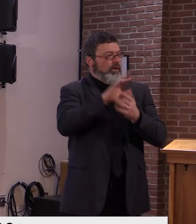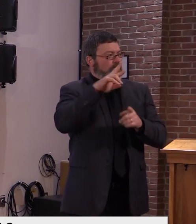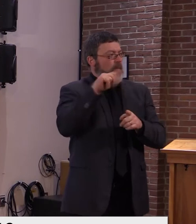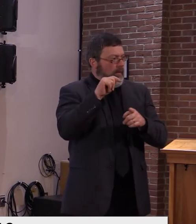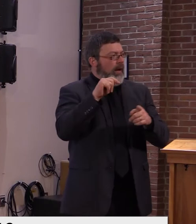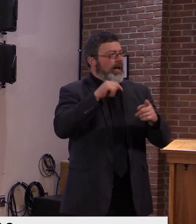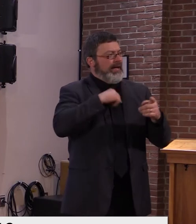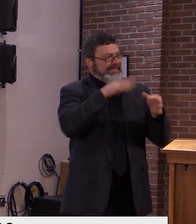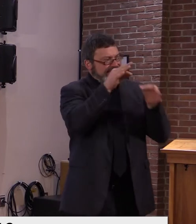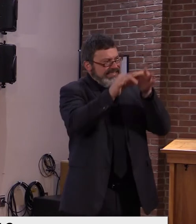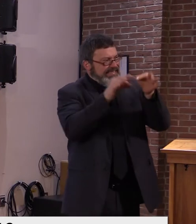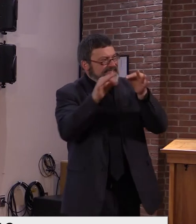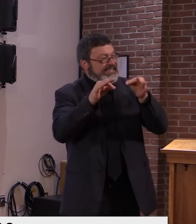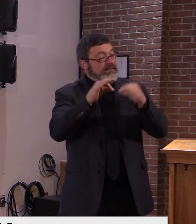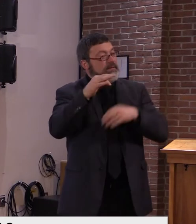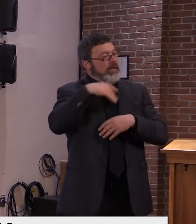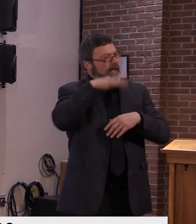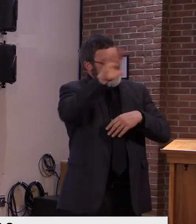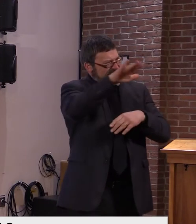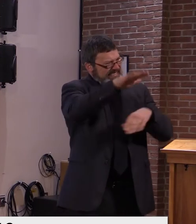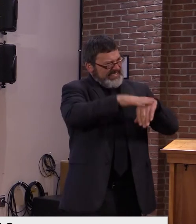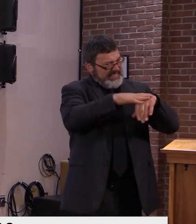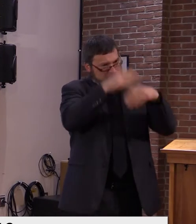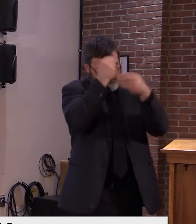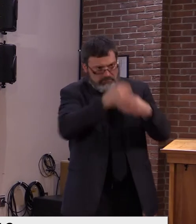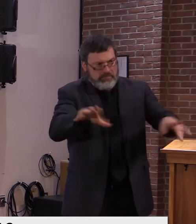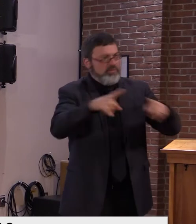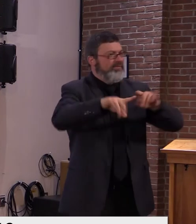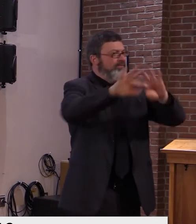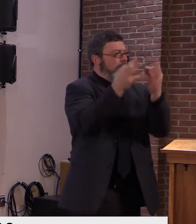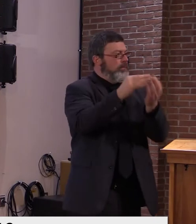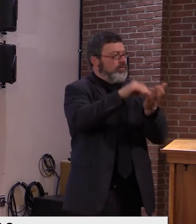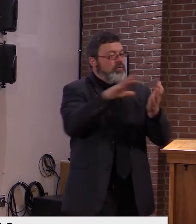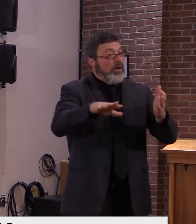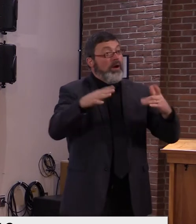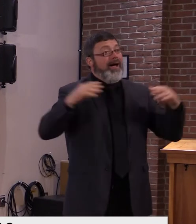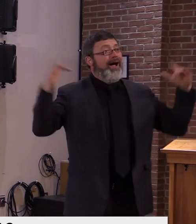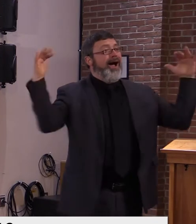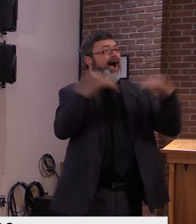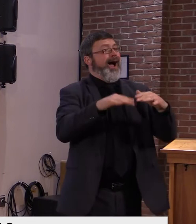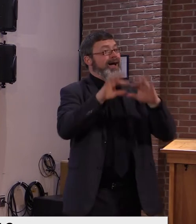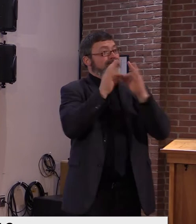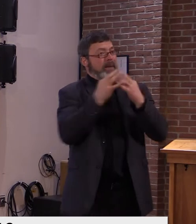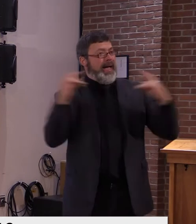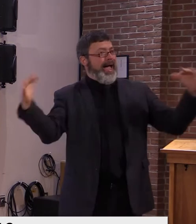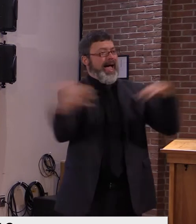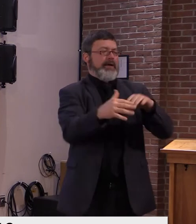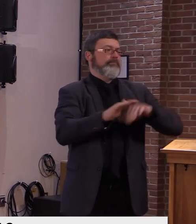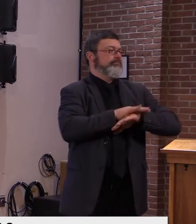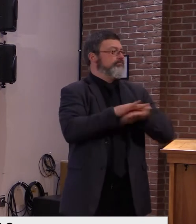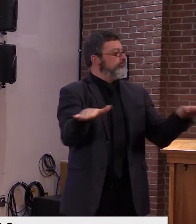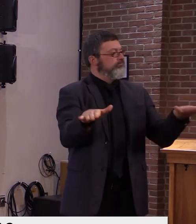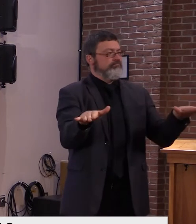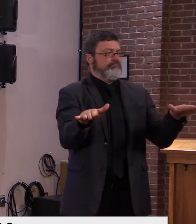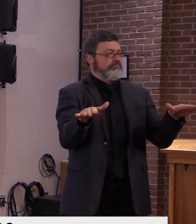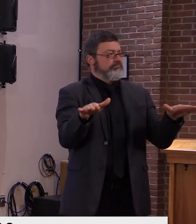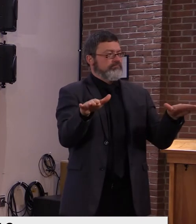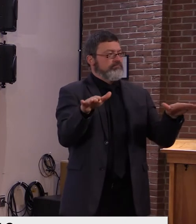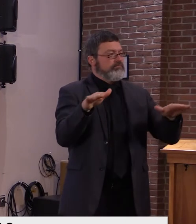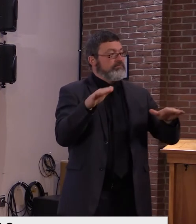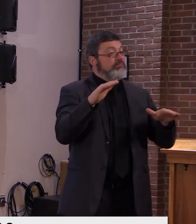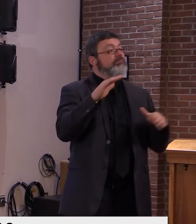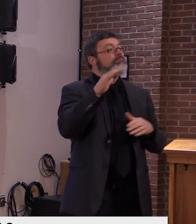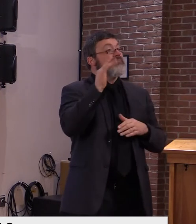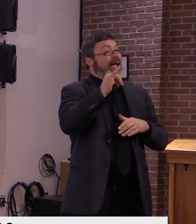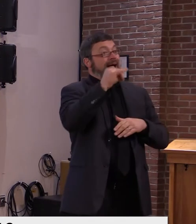Our guidance allows schools to include a question in their daily health check questionnaire on multi-household social gatherings. Our guidance